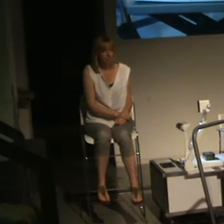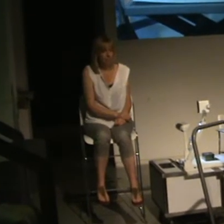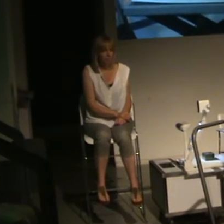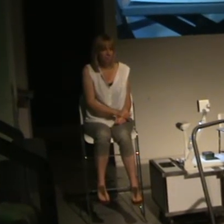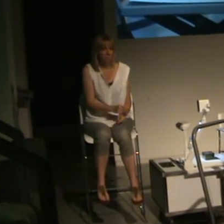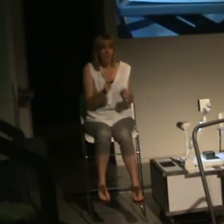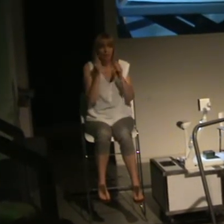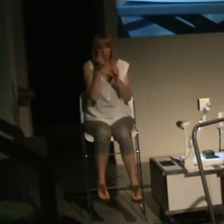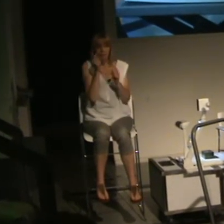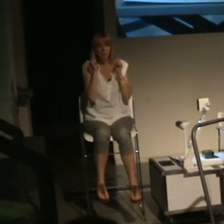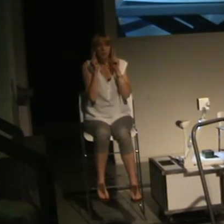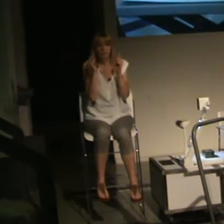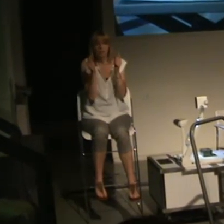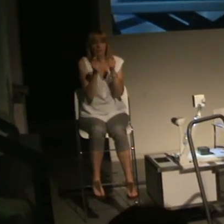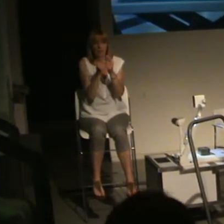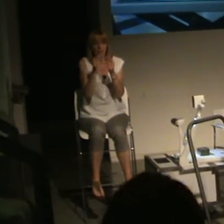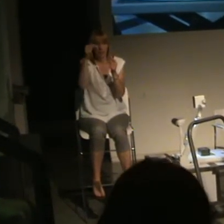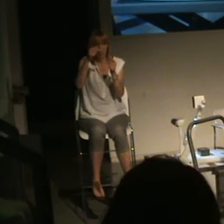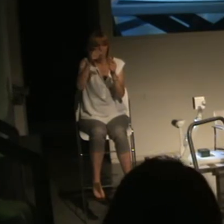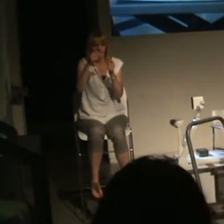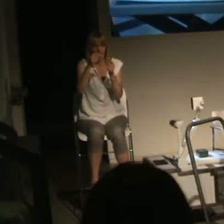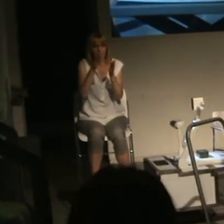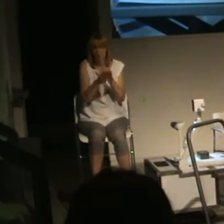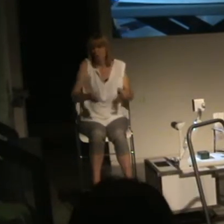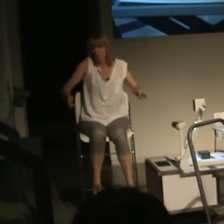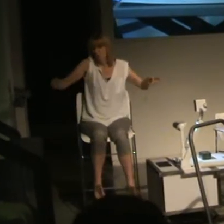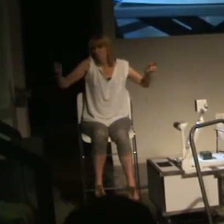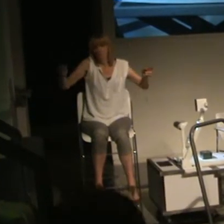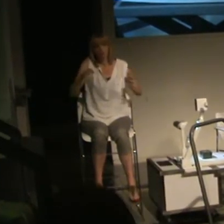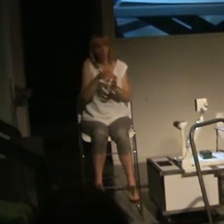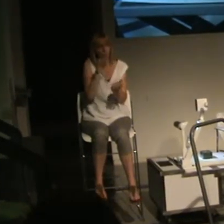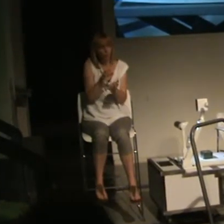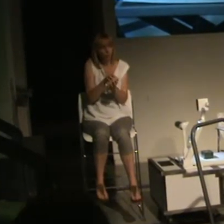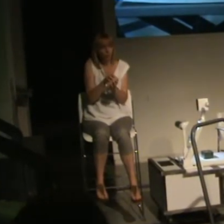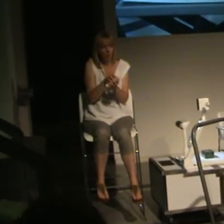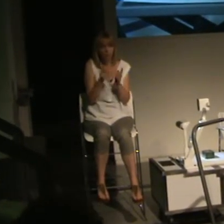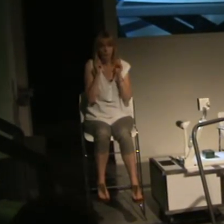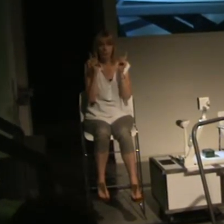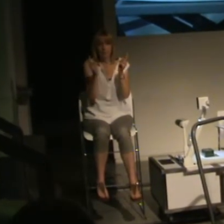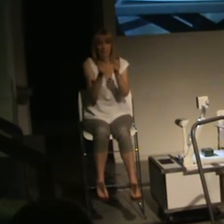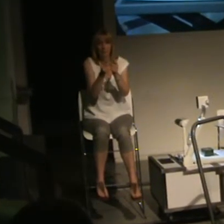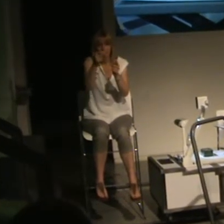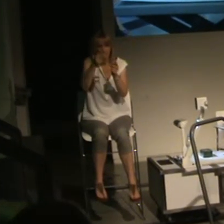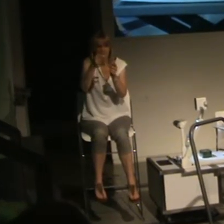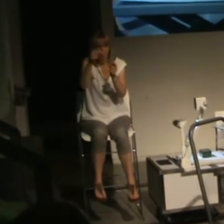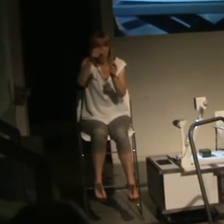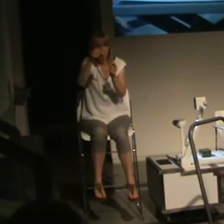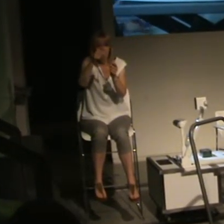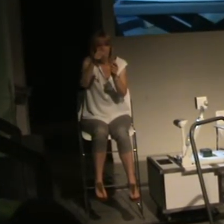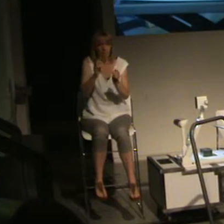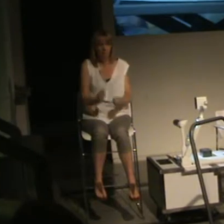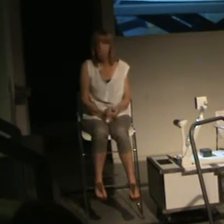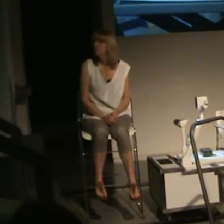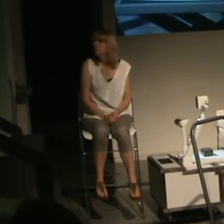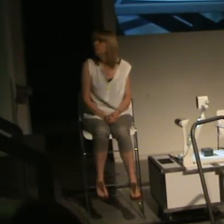snout tip of a giant crocodile of some sort. Just the snout tip. This is on the screen